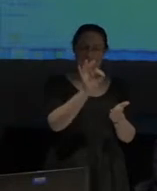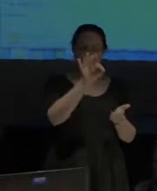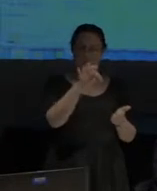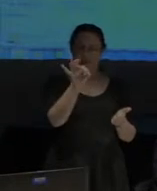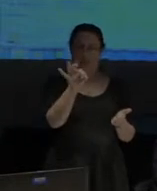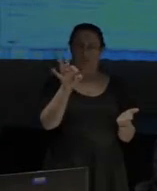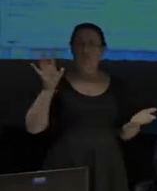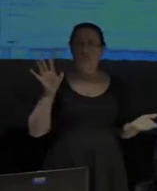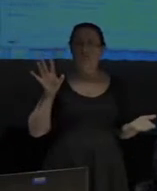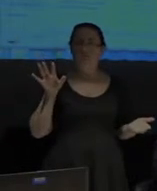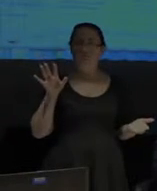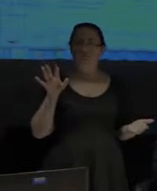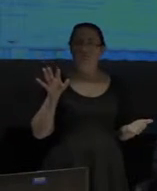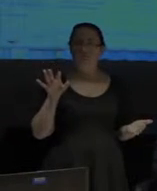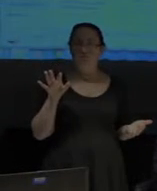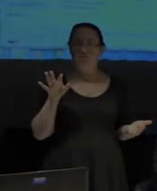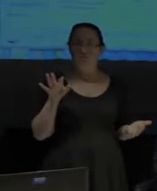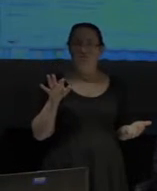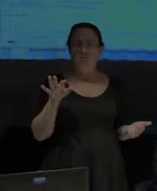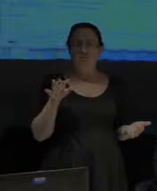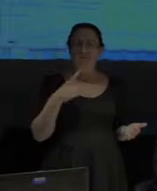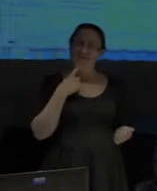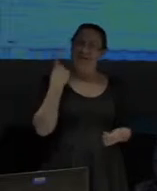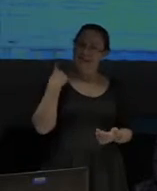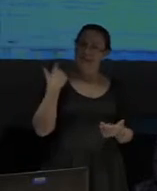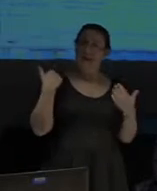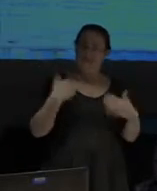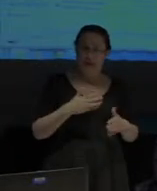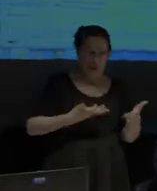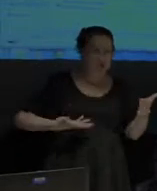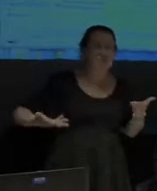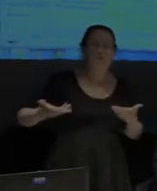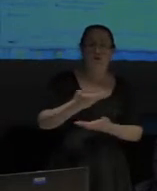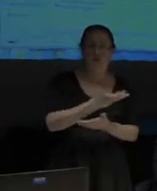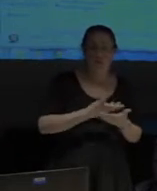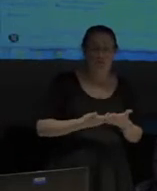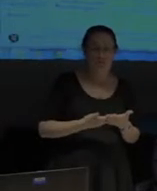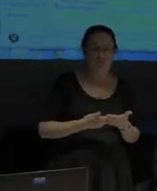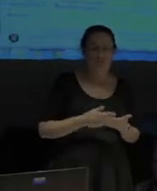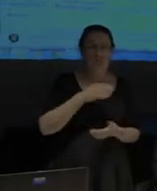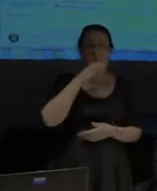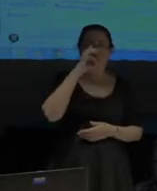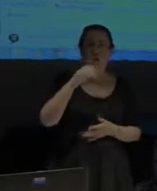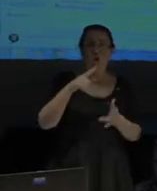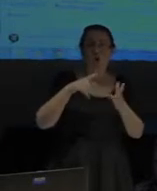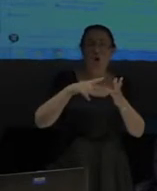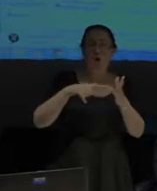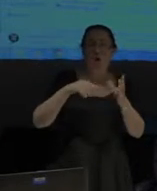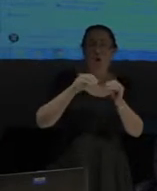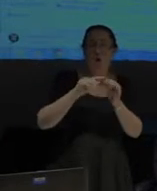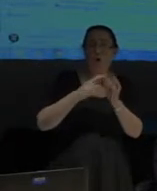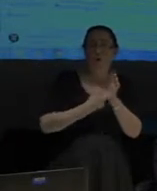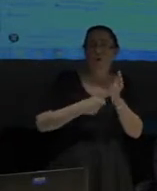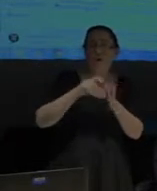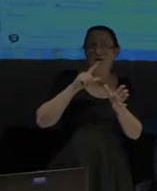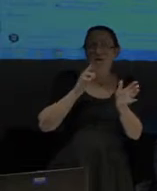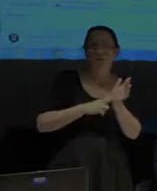is something that was a lot of what the discussion was around yesterday. Oberdan, are you hearing me?